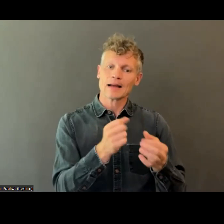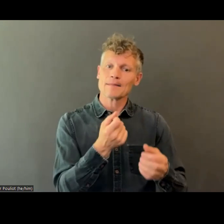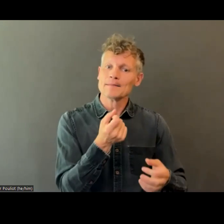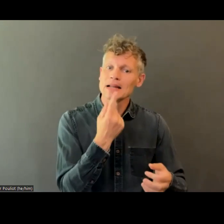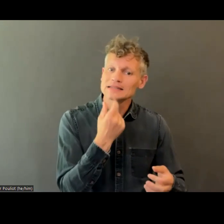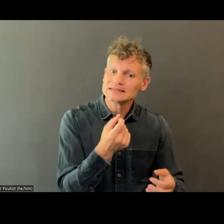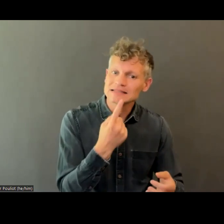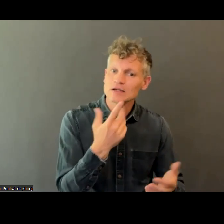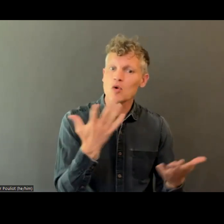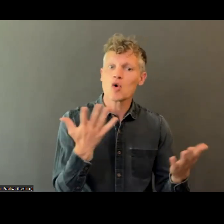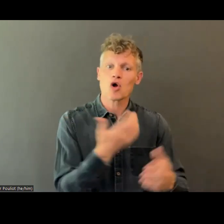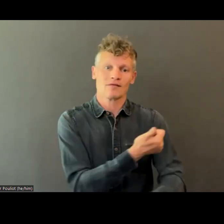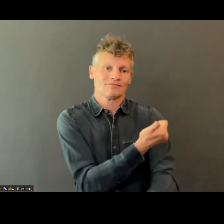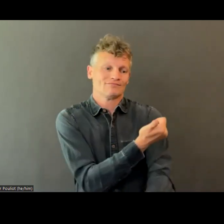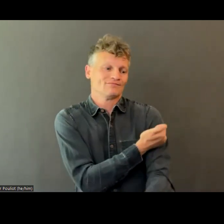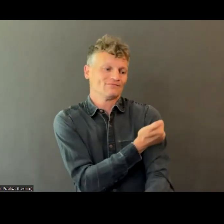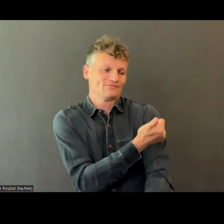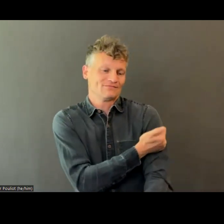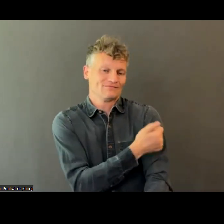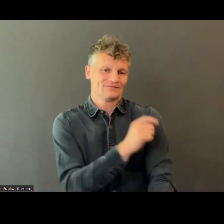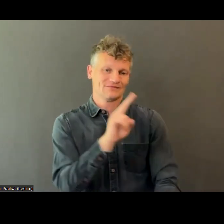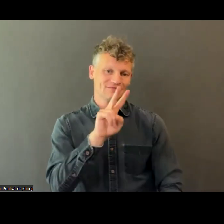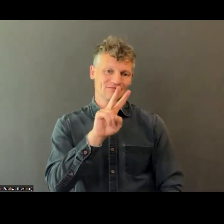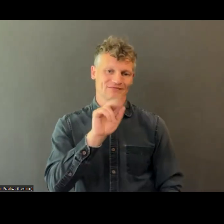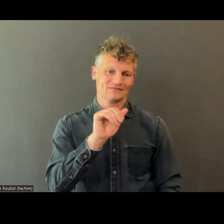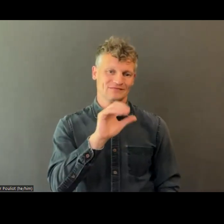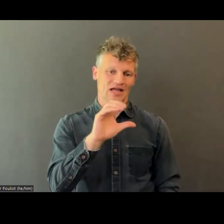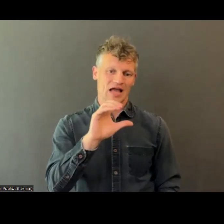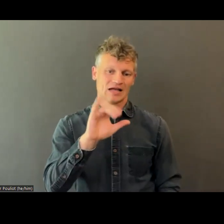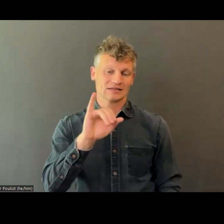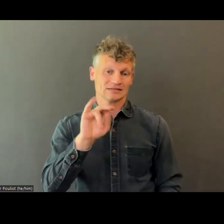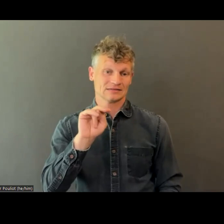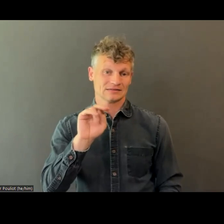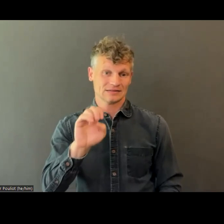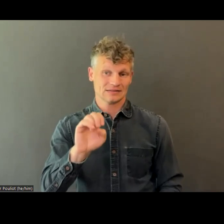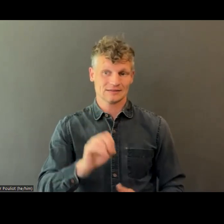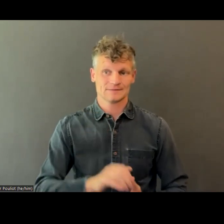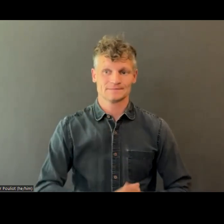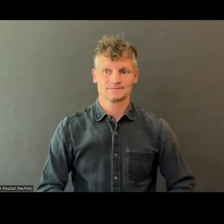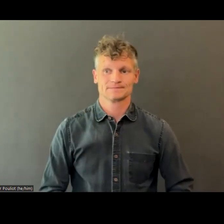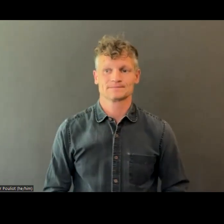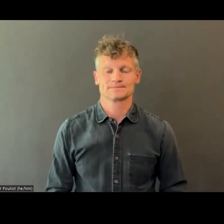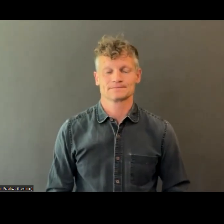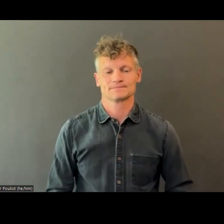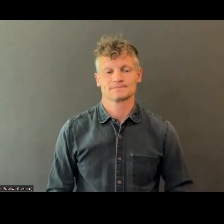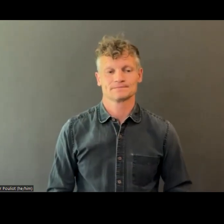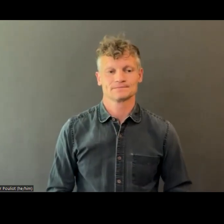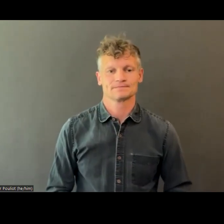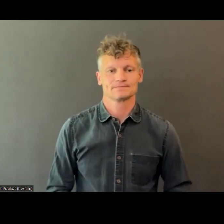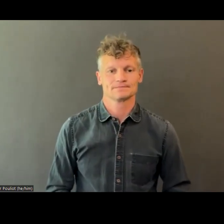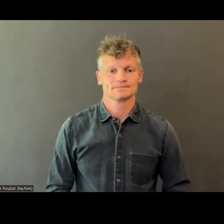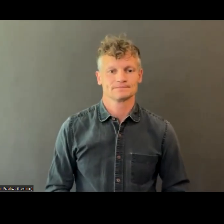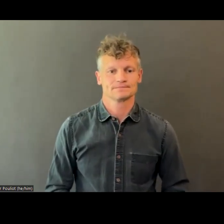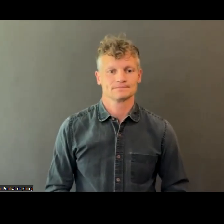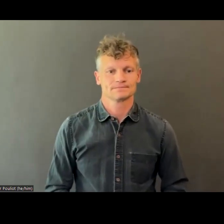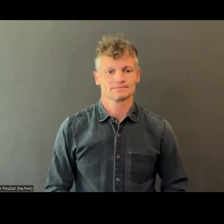like disabled-owned businesses. They're an important part of the type of companies we want to engage. And in some parts